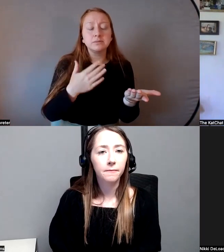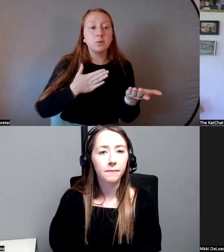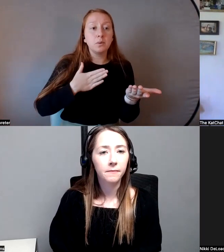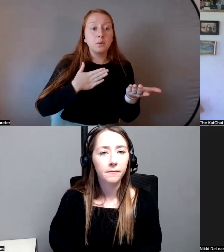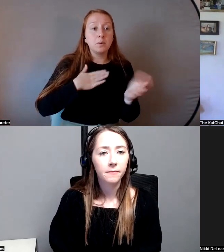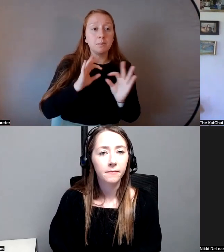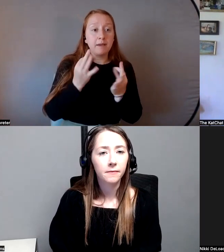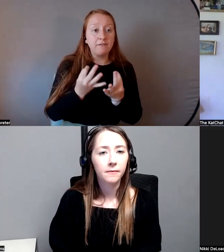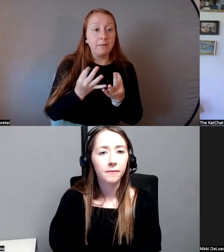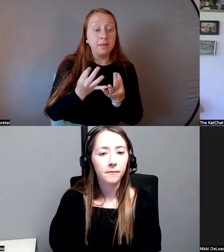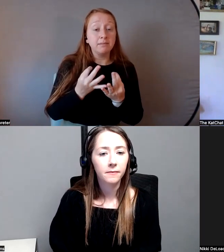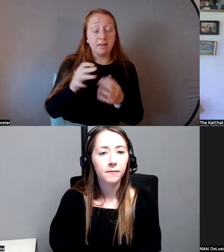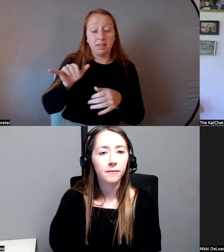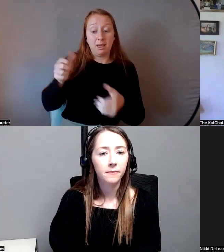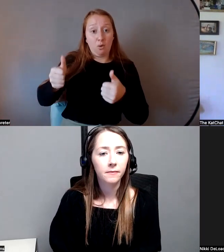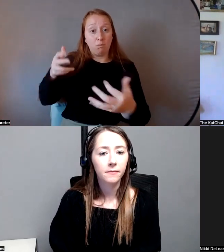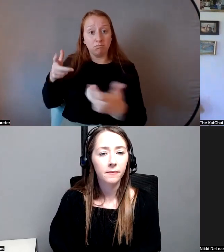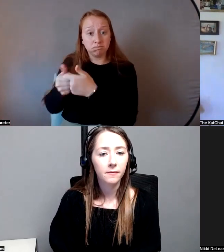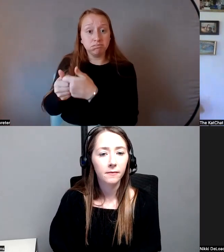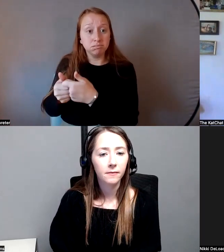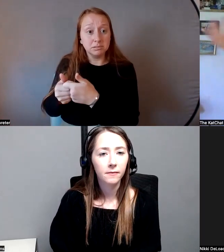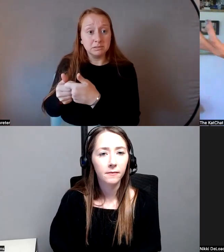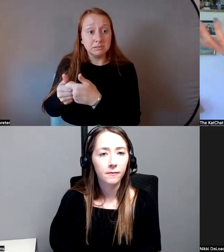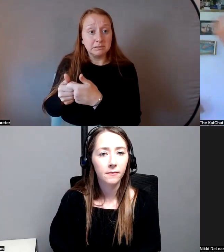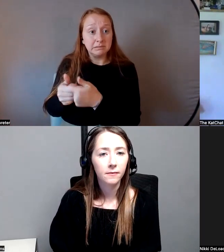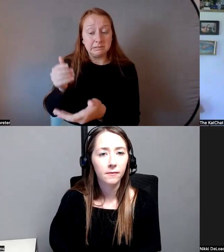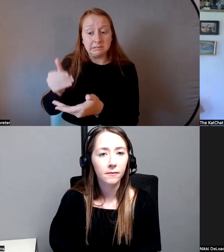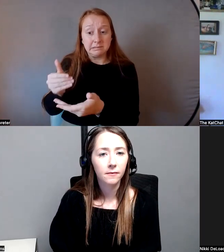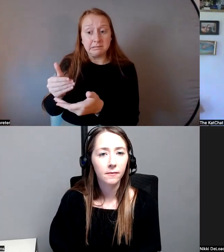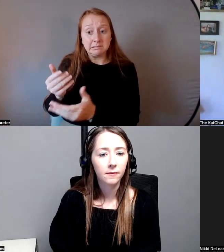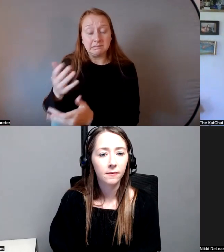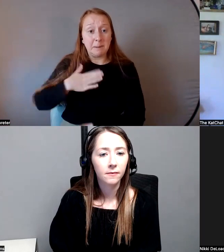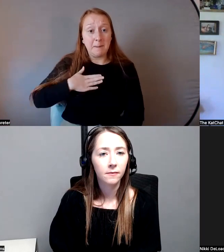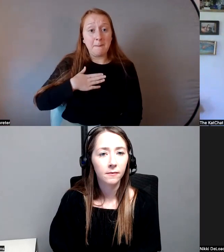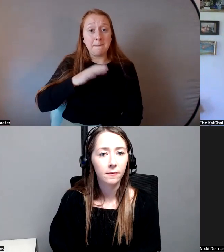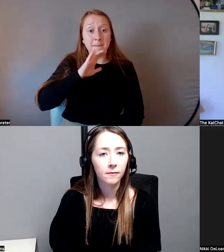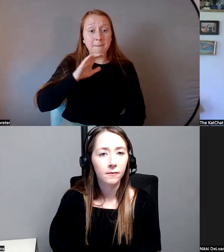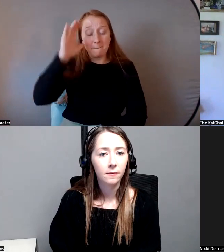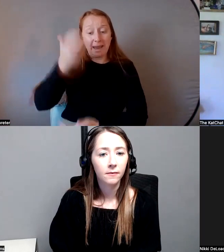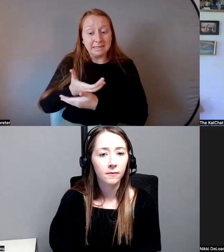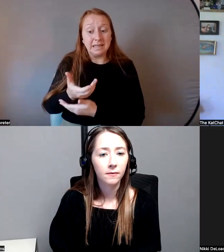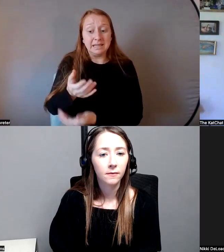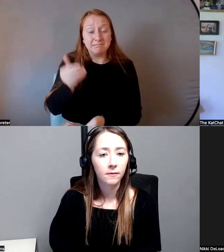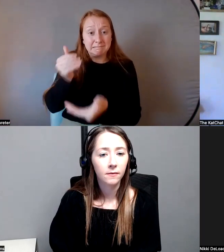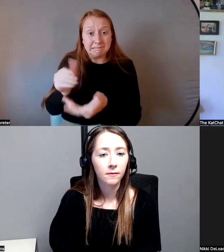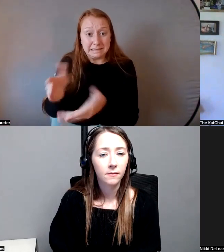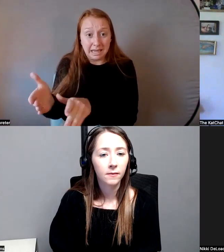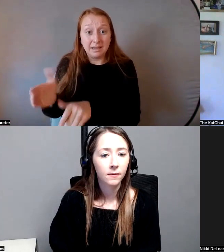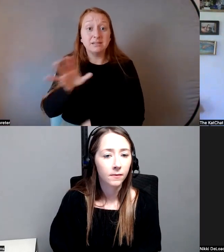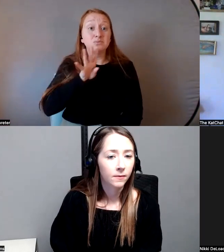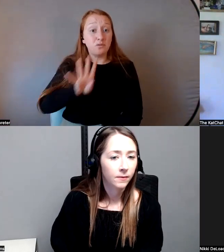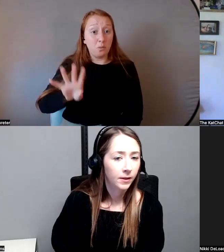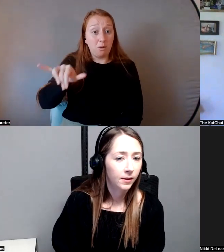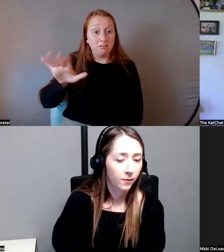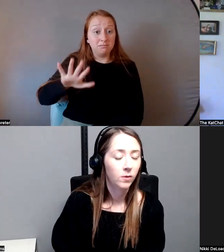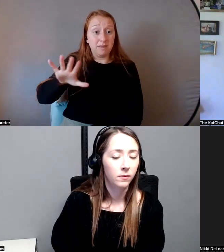with the car crash, we almost lost a son. He was 4 that time. Okay.